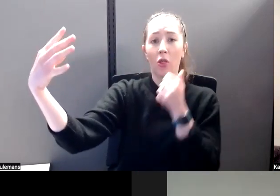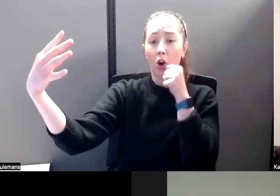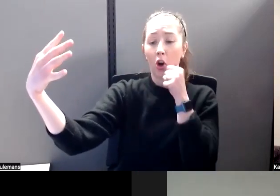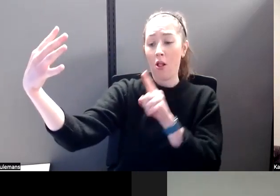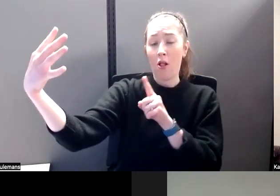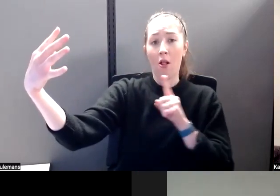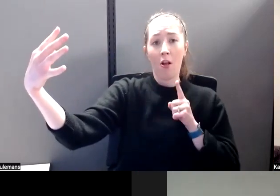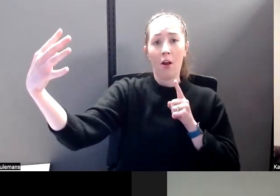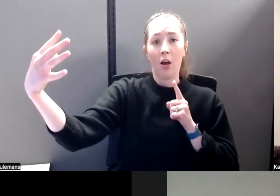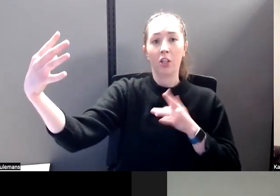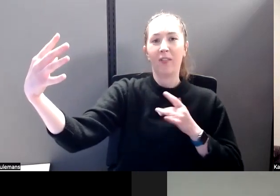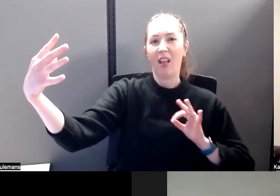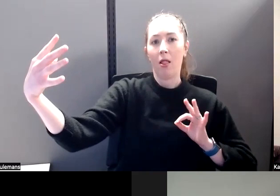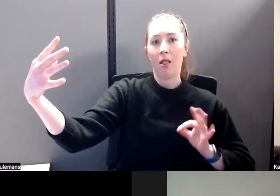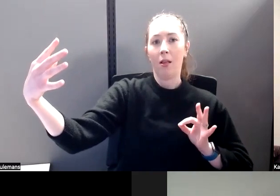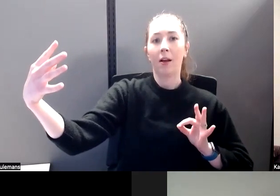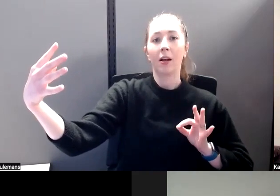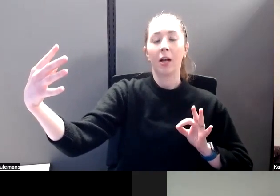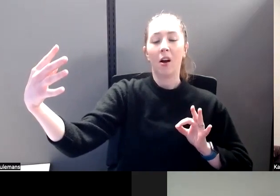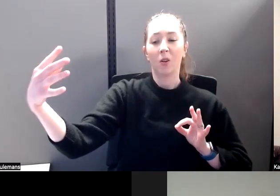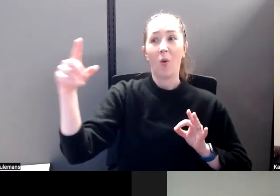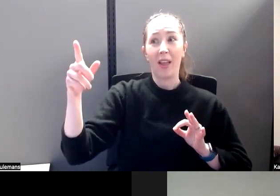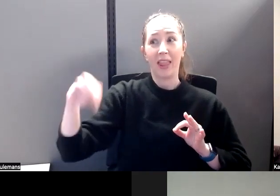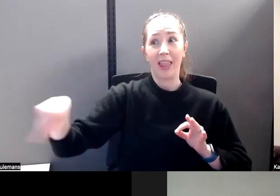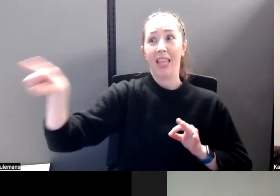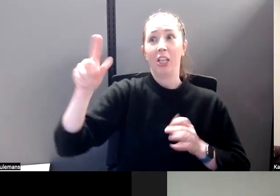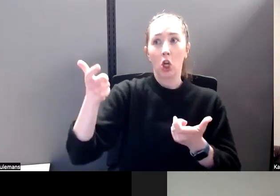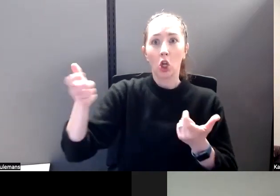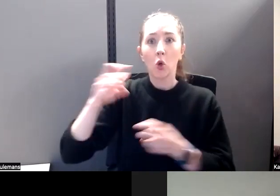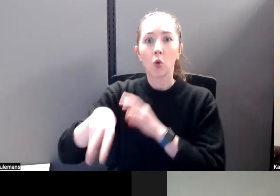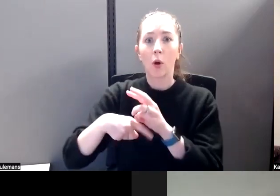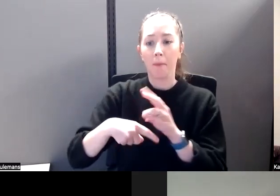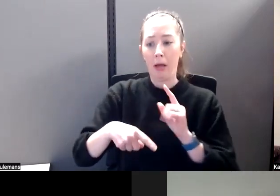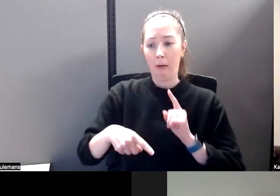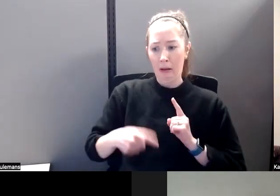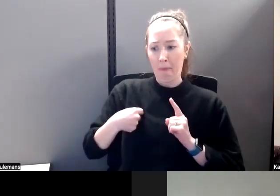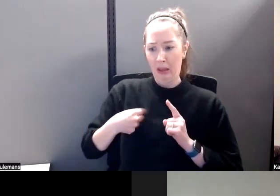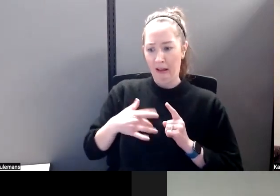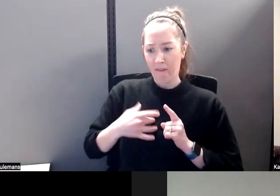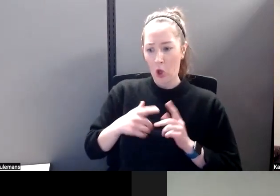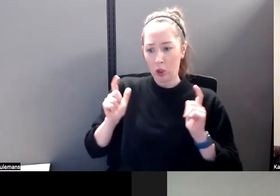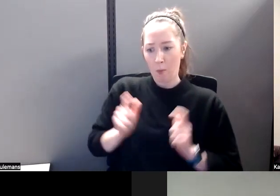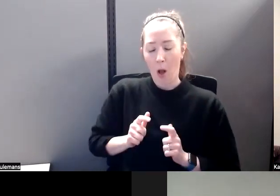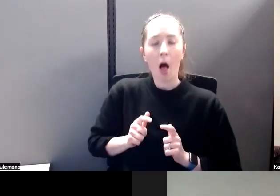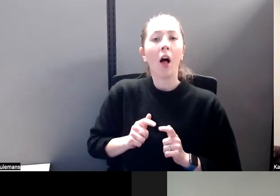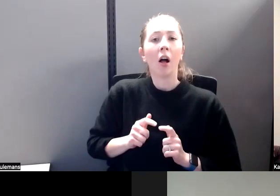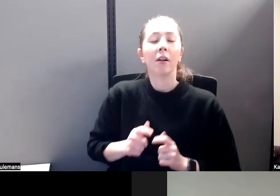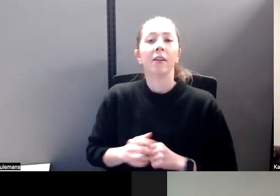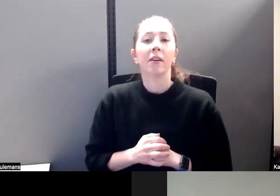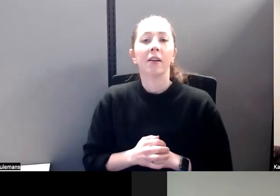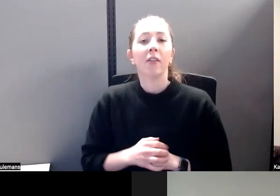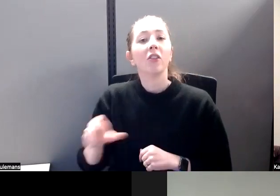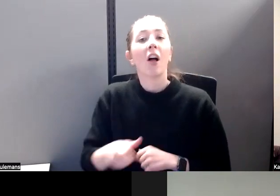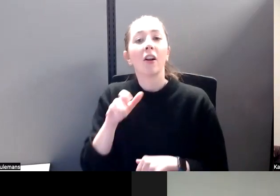if she was small in this big world, you know? So every shot is designed in that way. And then there's other times where I'm on set and we're